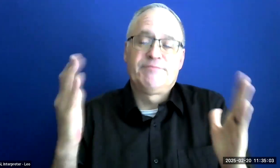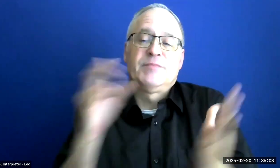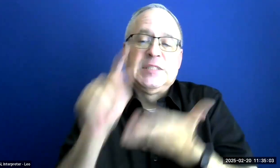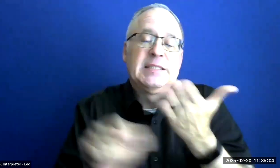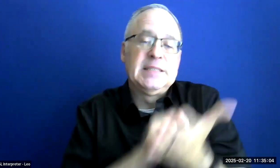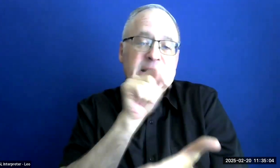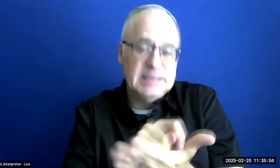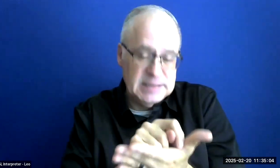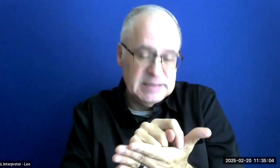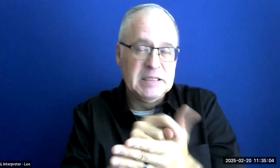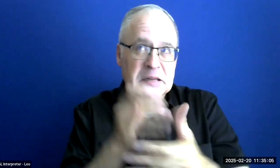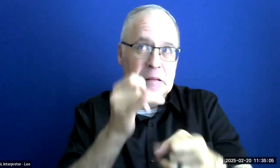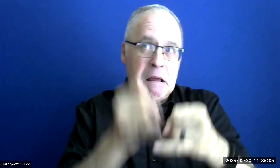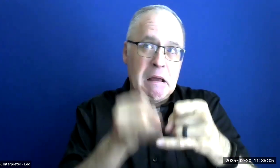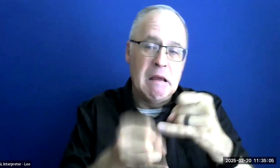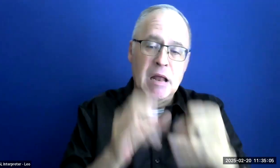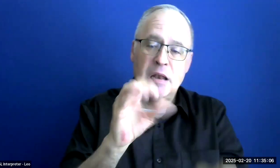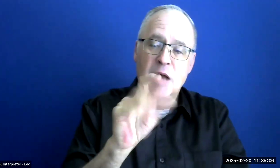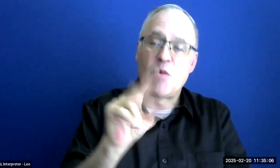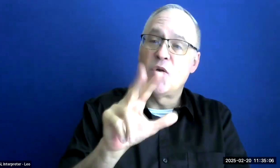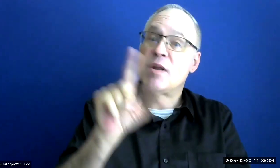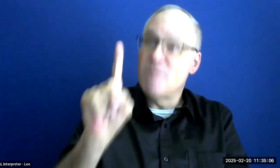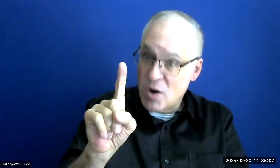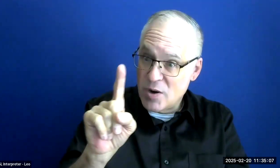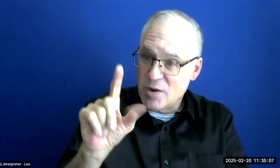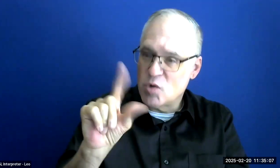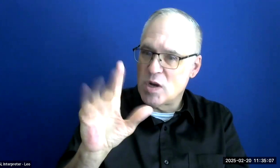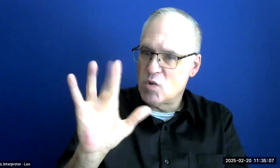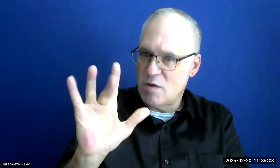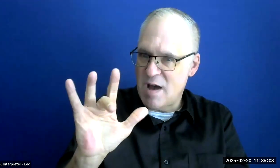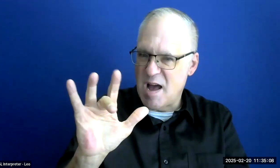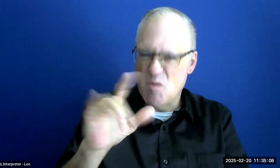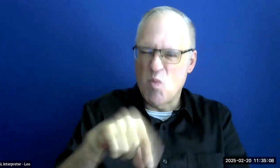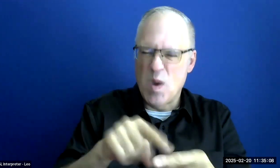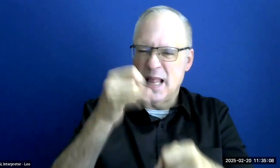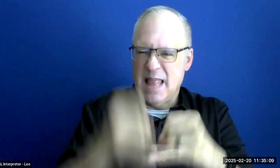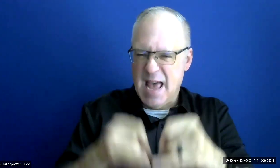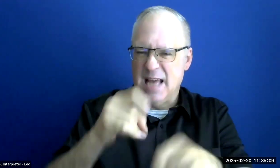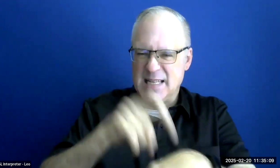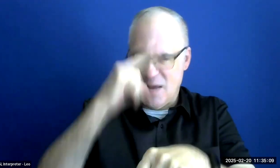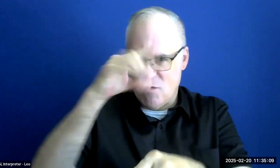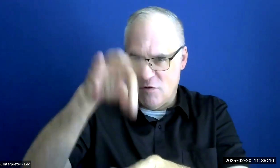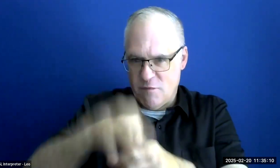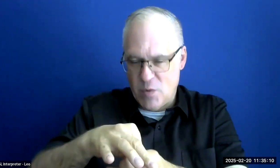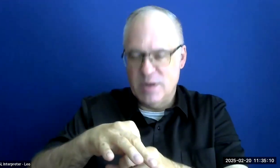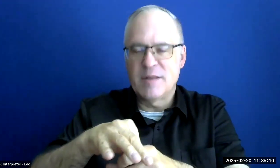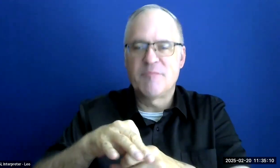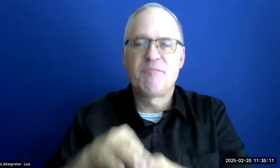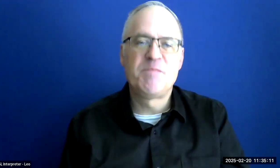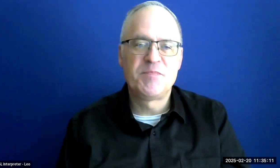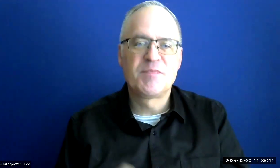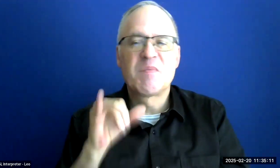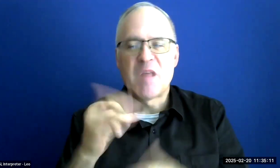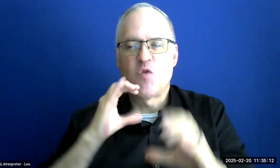conference, which will conclude October 31, 2025. That has been communicated in and throughout the Council